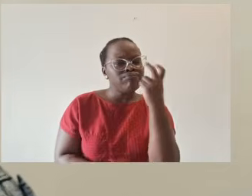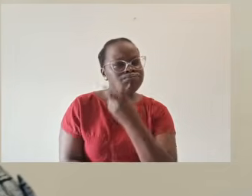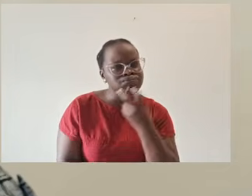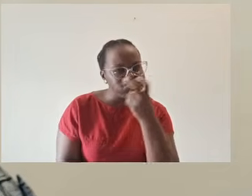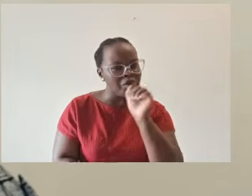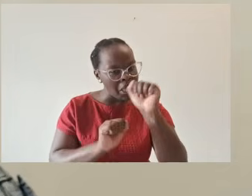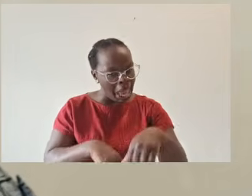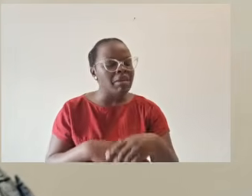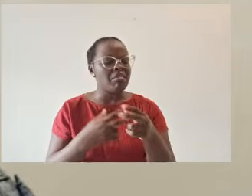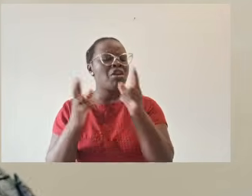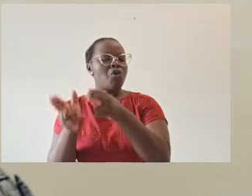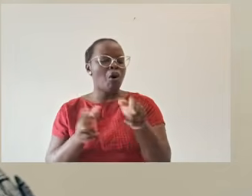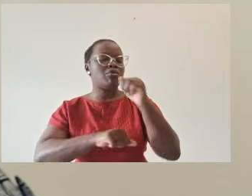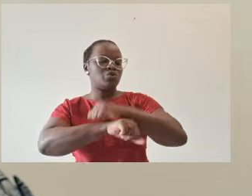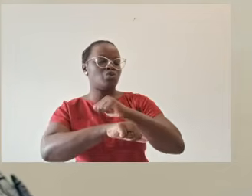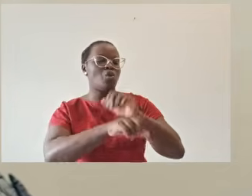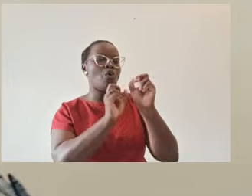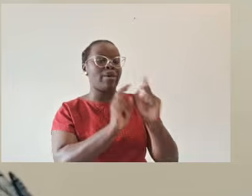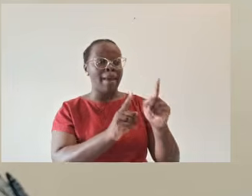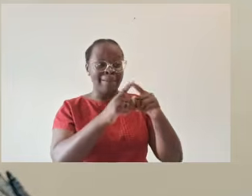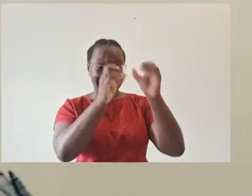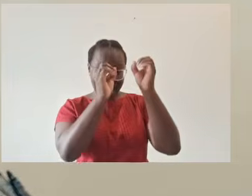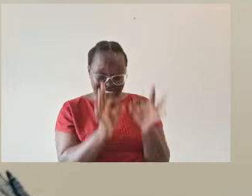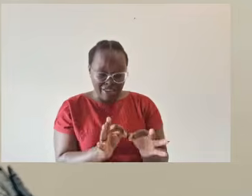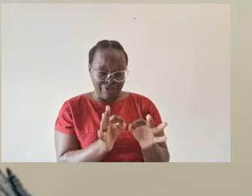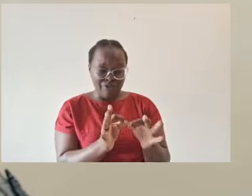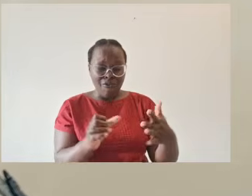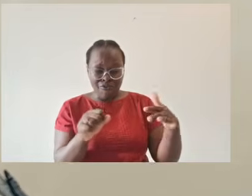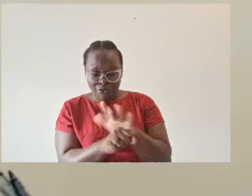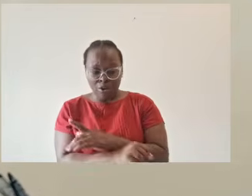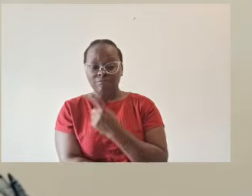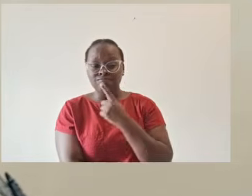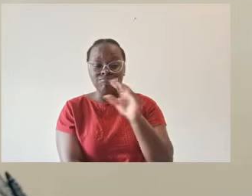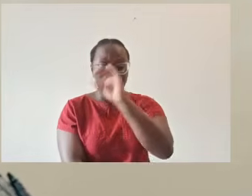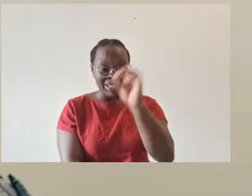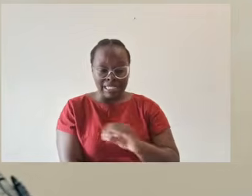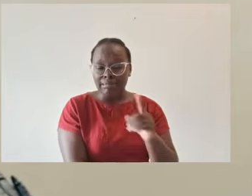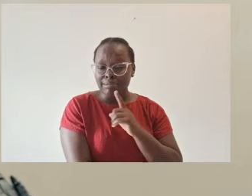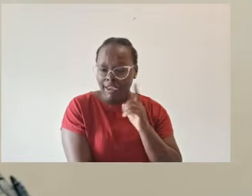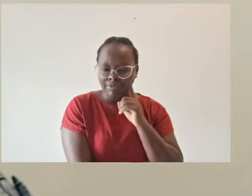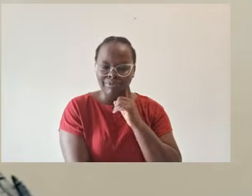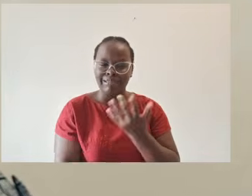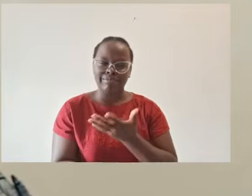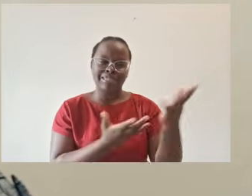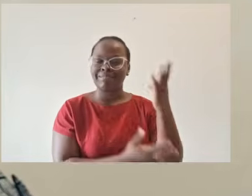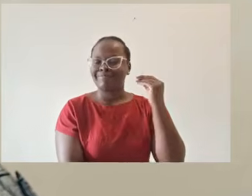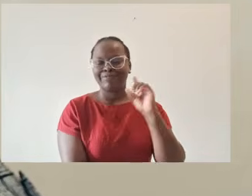the regular schools. But with those with severe and profound hearing loss, they can fit into a school like